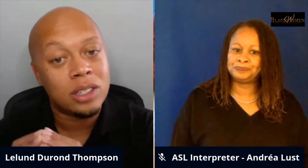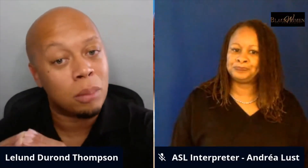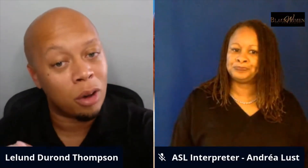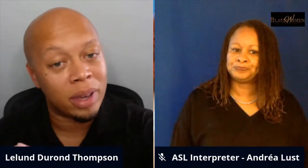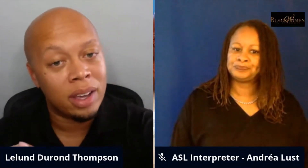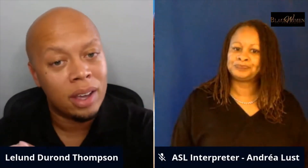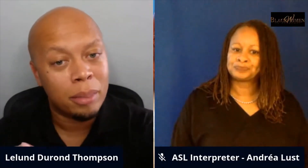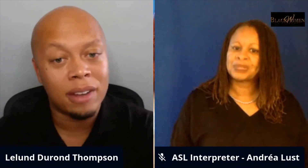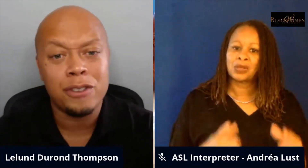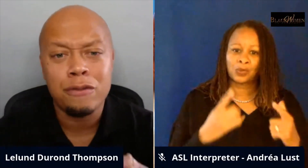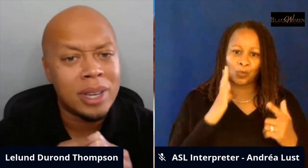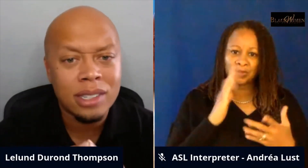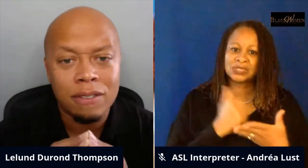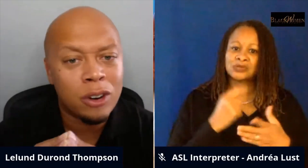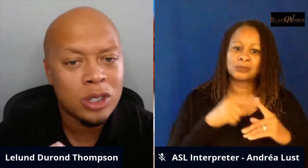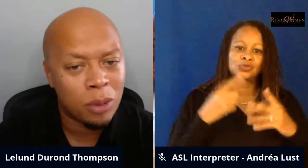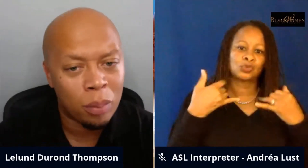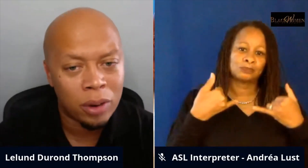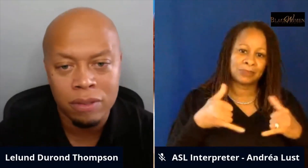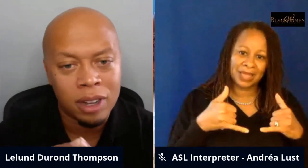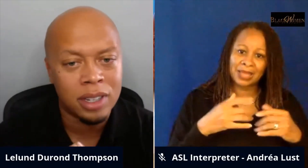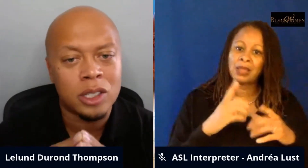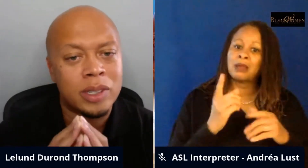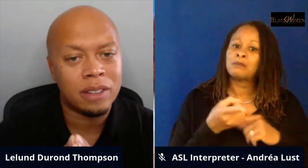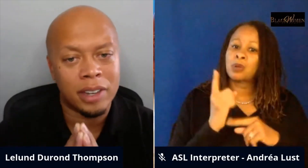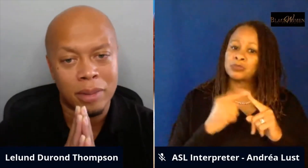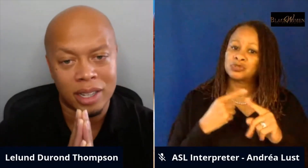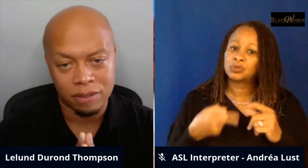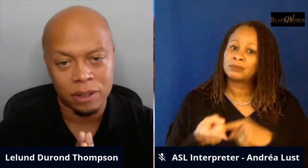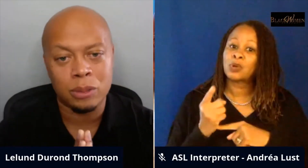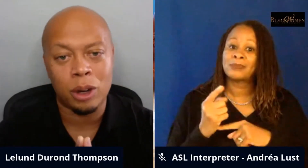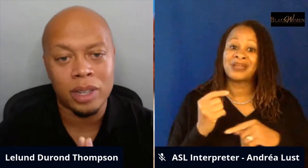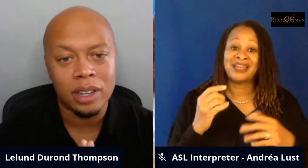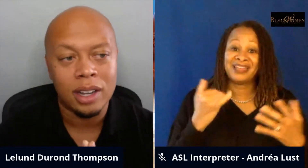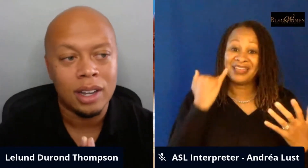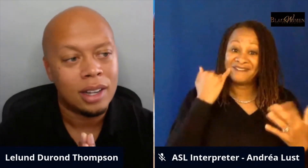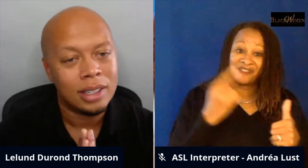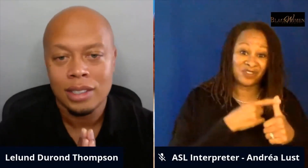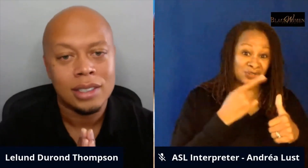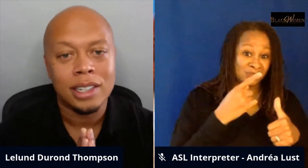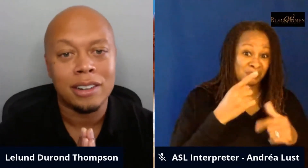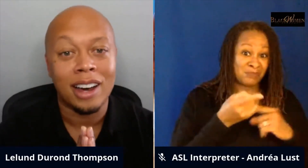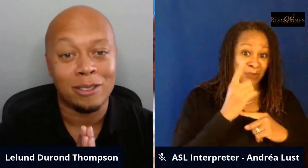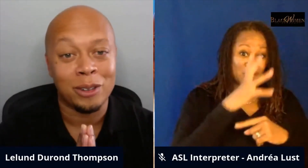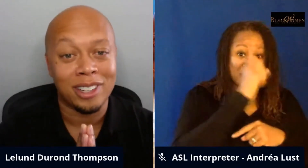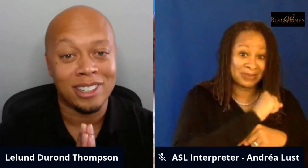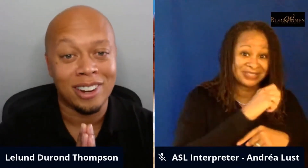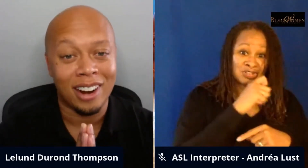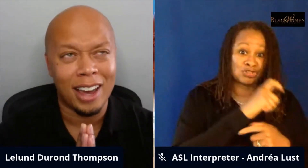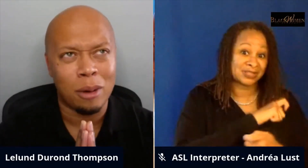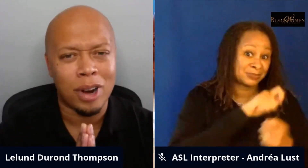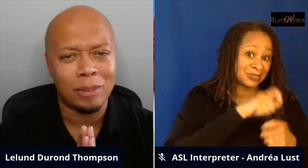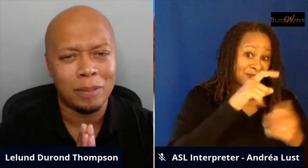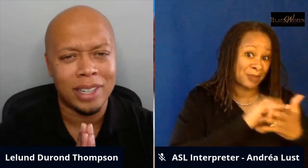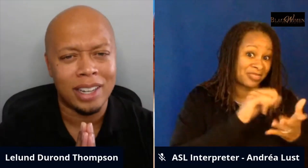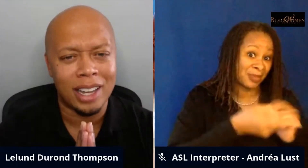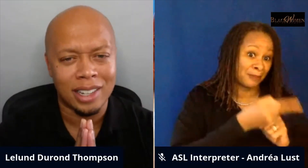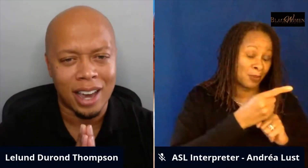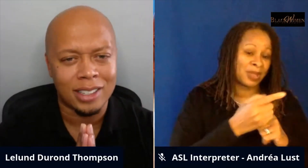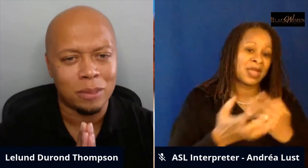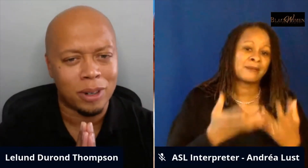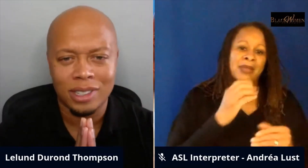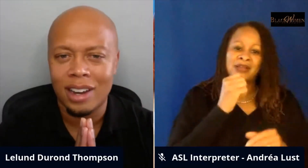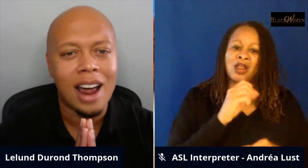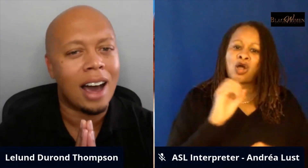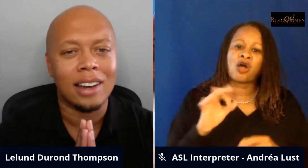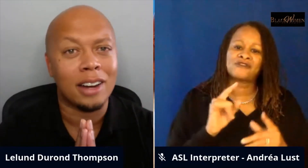moment to moment. But if you've missed the first moment or failed to get specific about the first moment, then you're not off to a good start. And I'm probably, as a